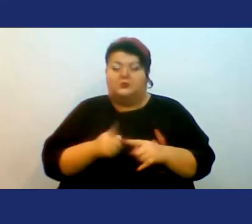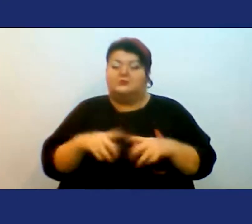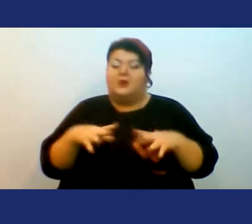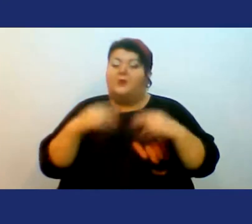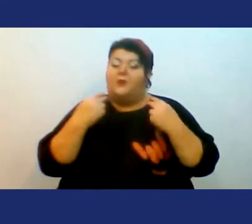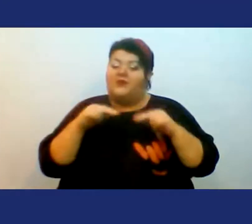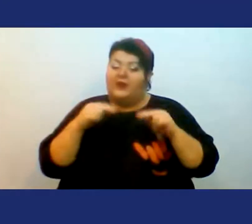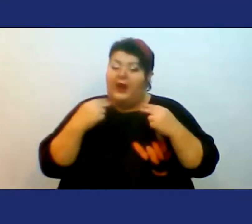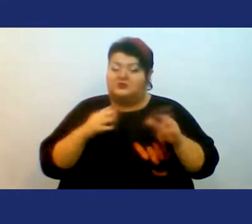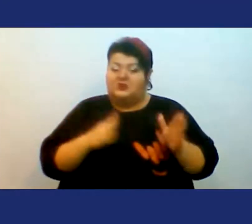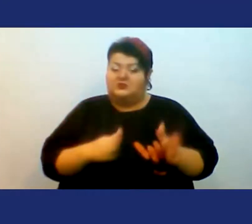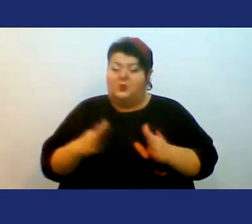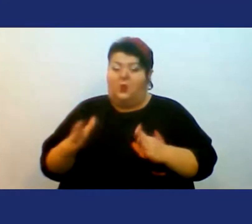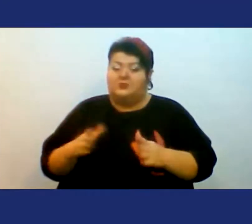overall